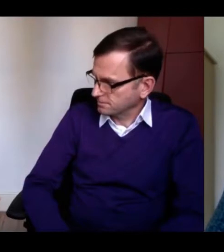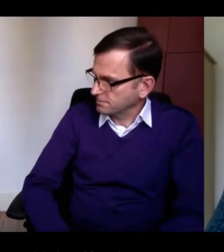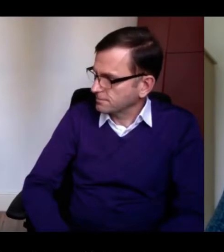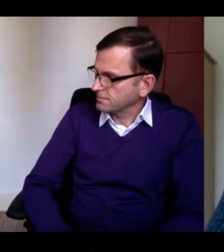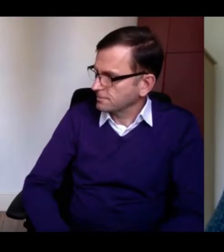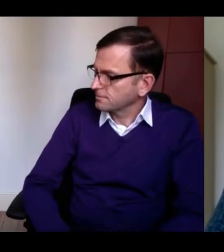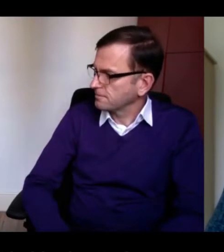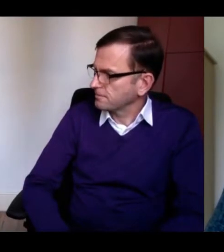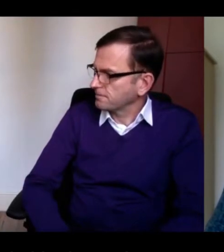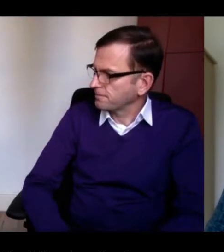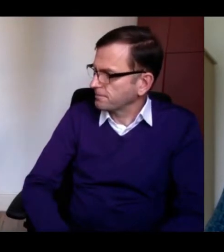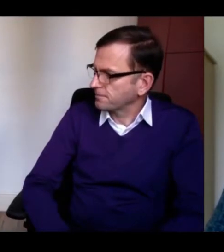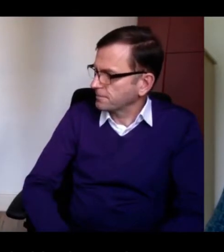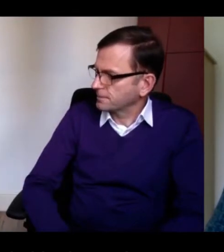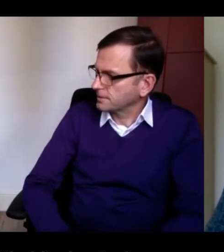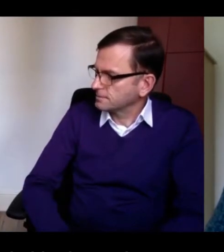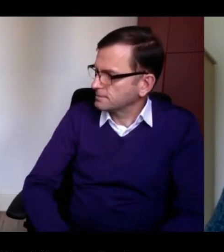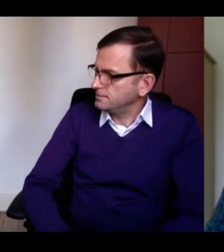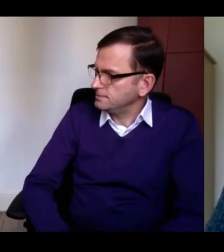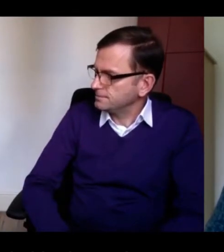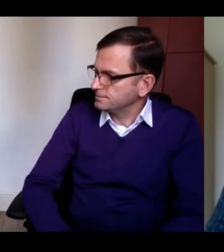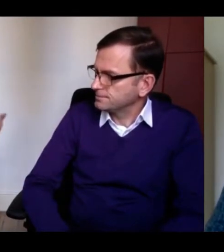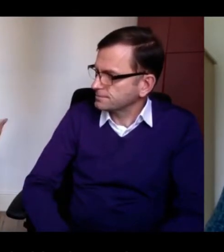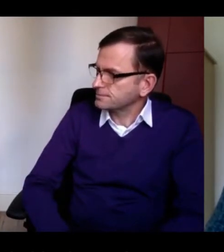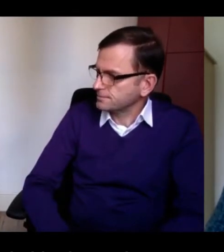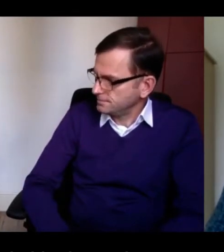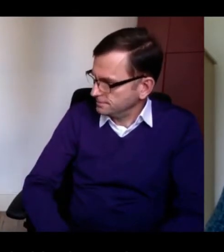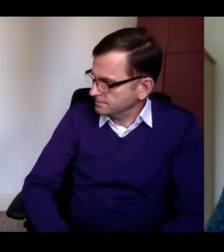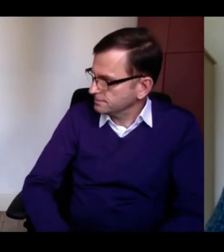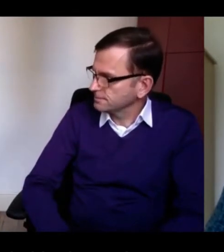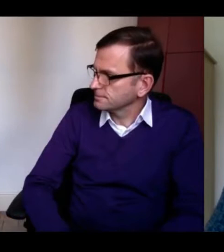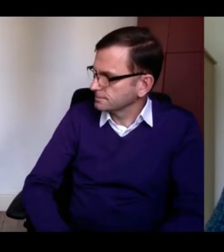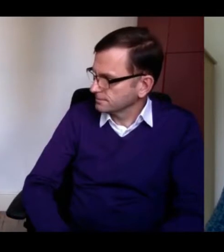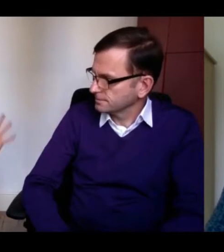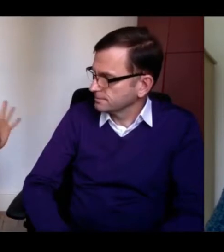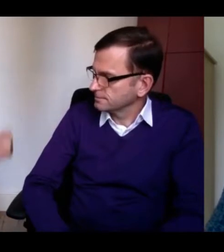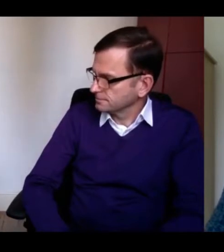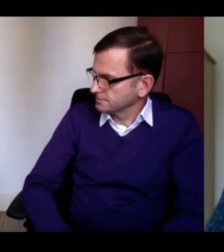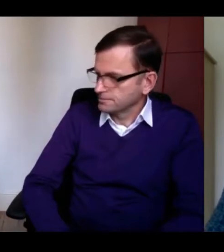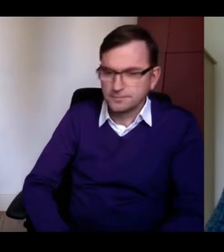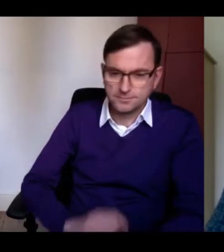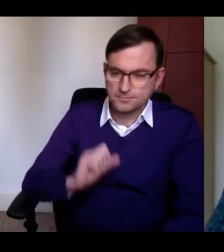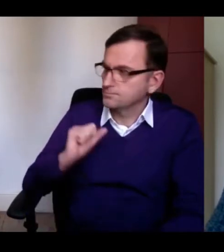of sentences, a little bit about who you are for people to get to know you in the very beginning, if that's okay.